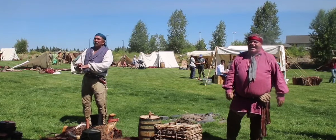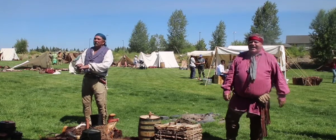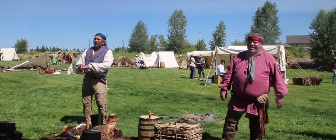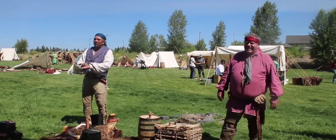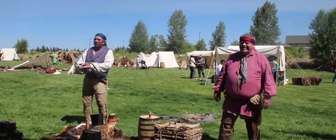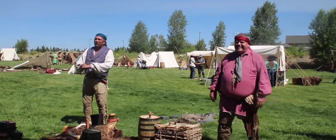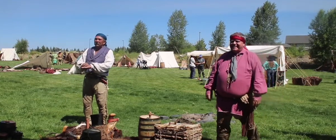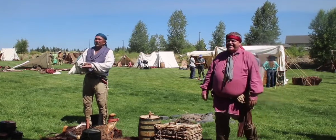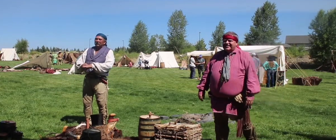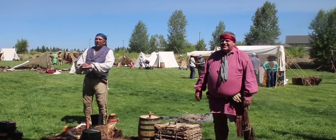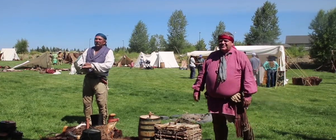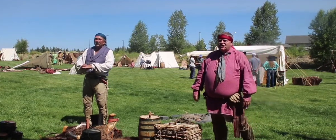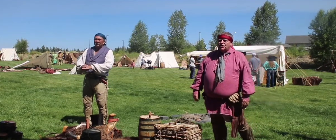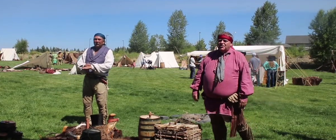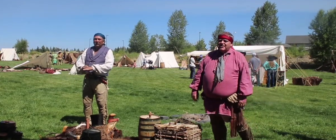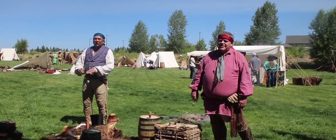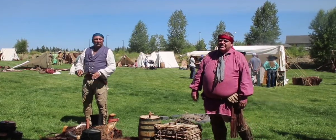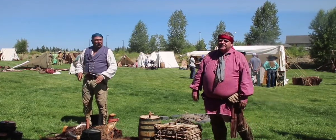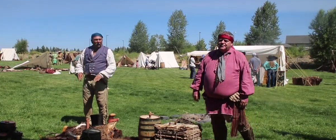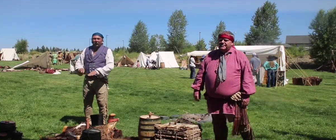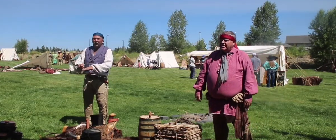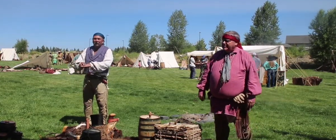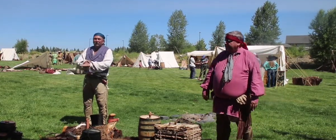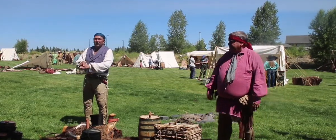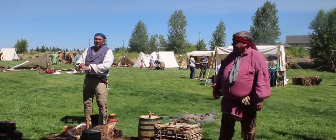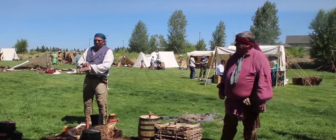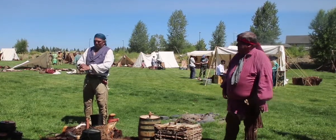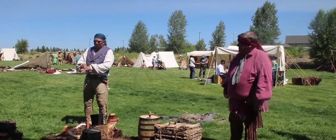What Shoshone? Shoshone. Okay.